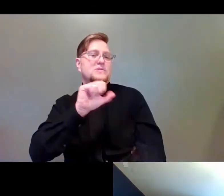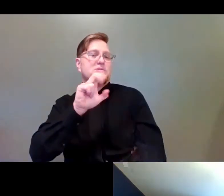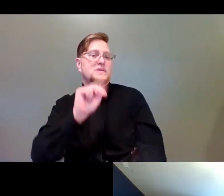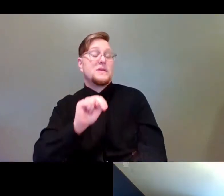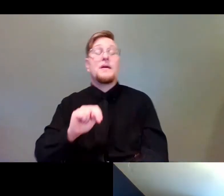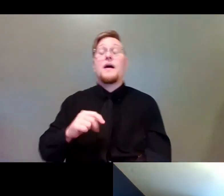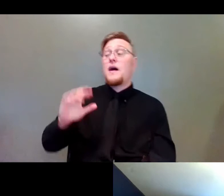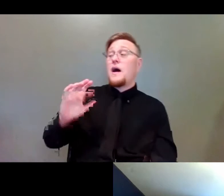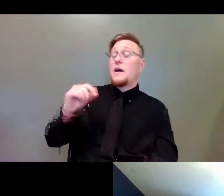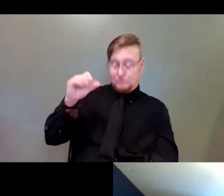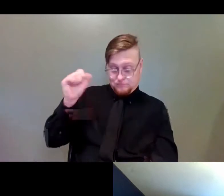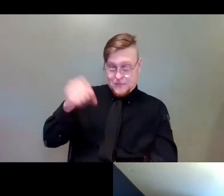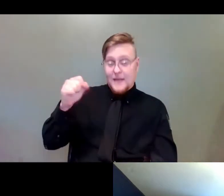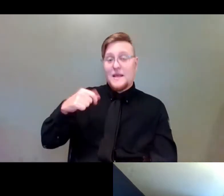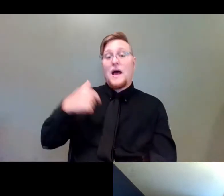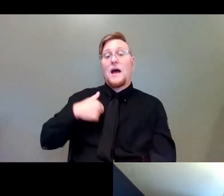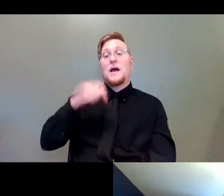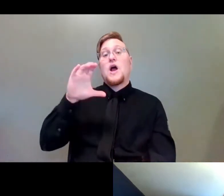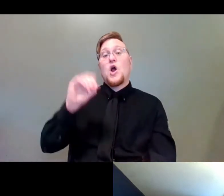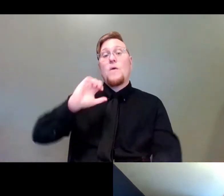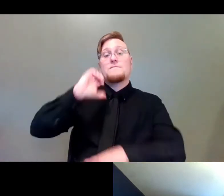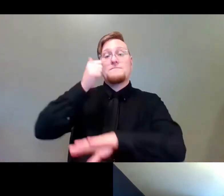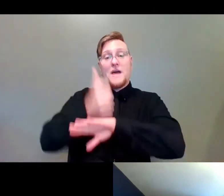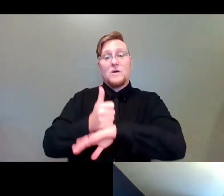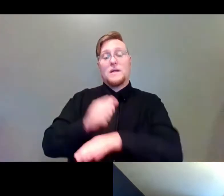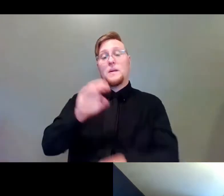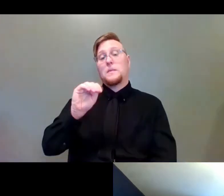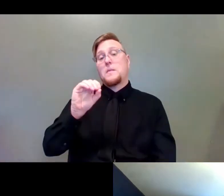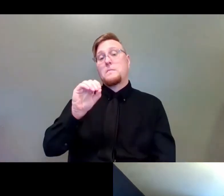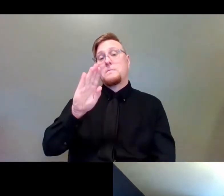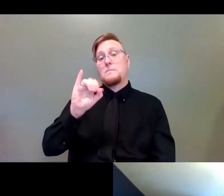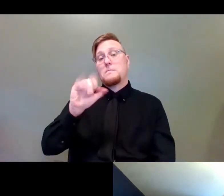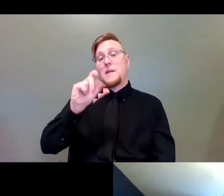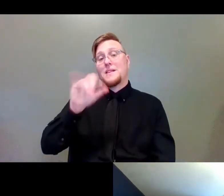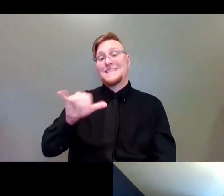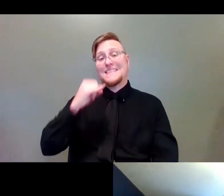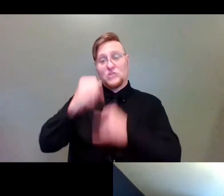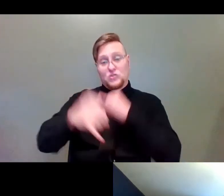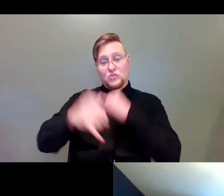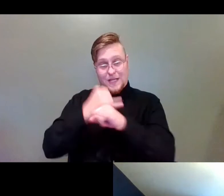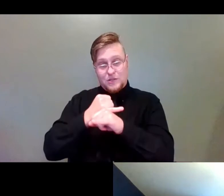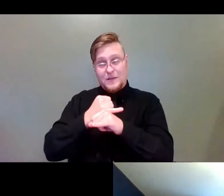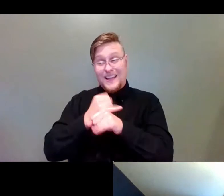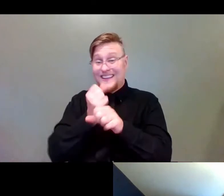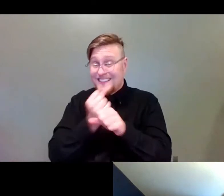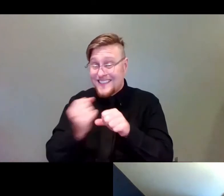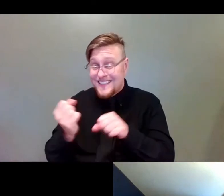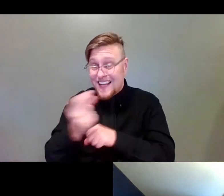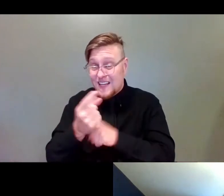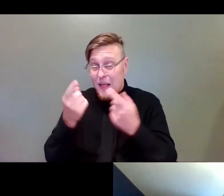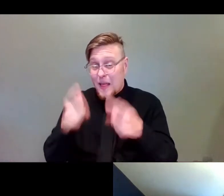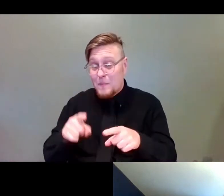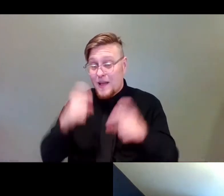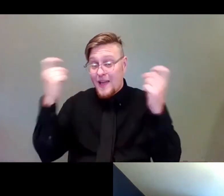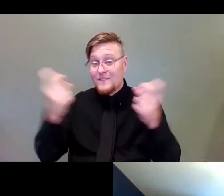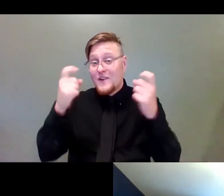co-founded Mobility International USA with Barbara Williams, and actually, we're having next year our 40th. Can you believe it? Anniversary. So